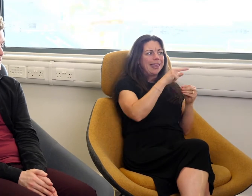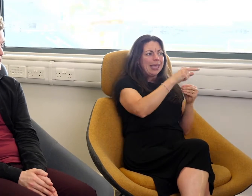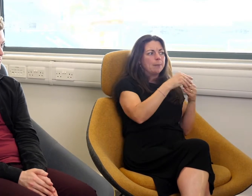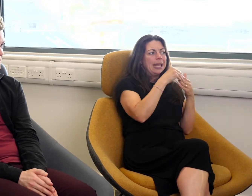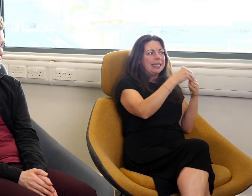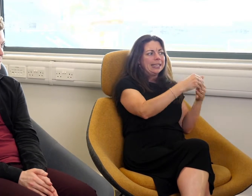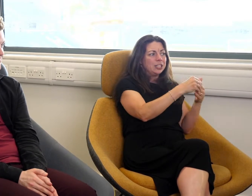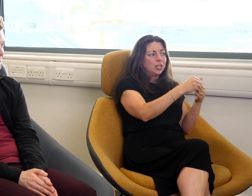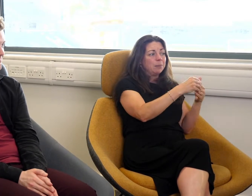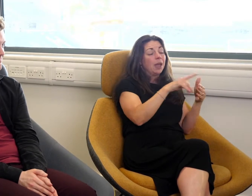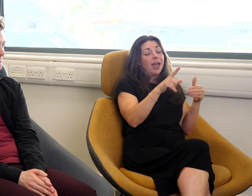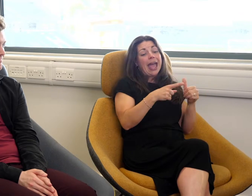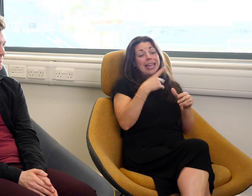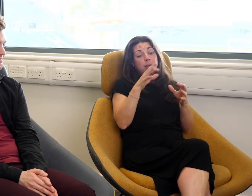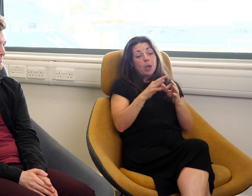him.